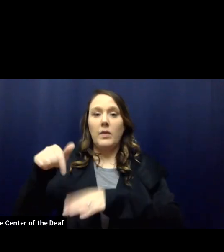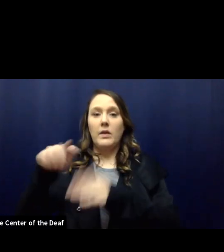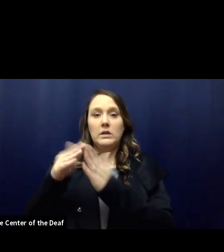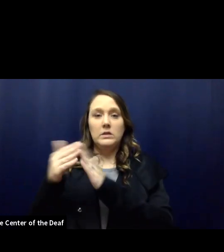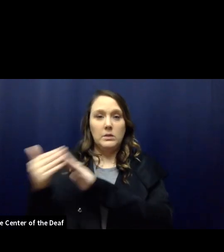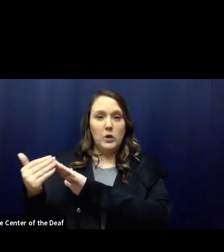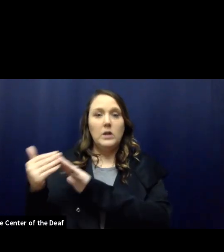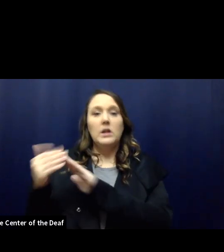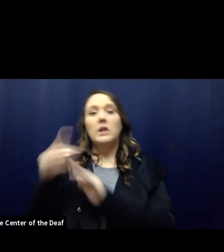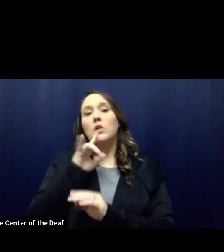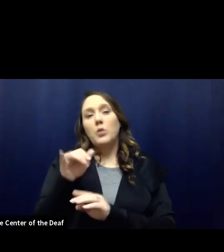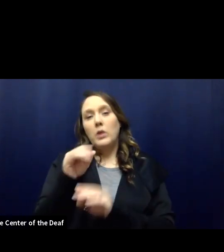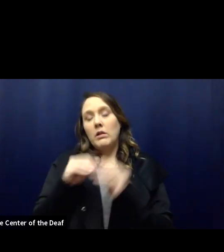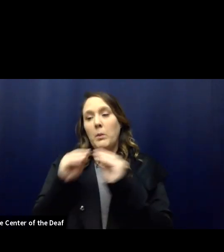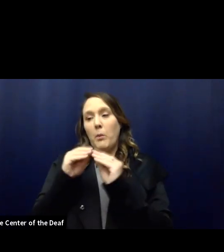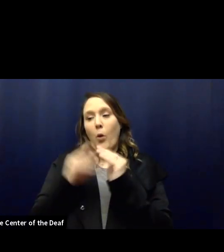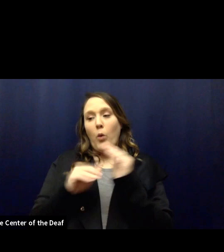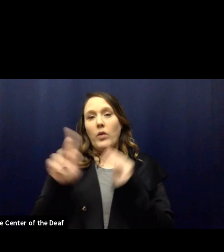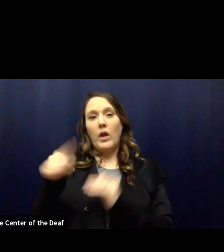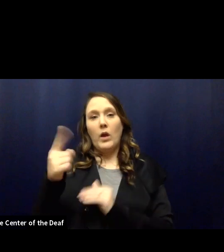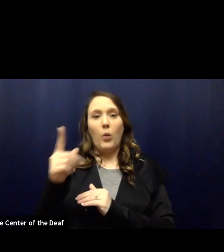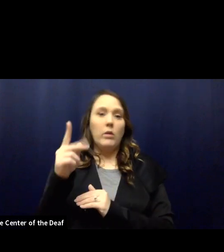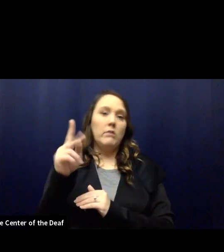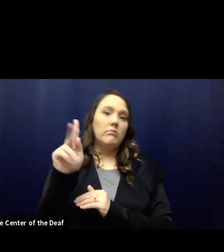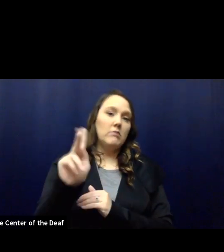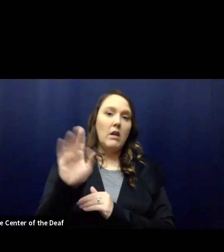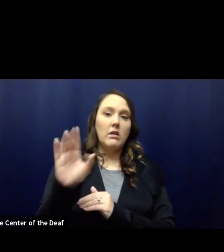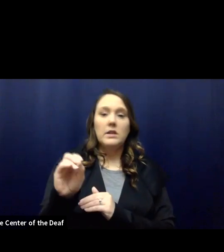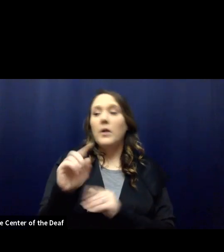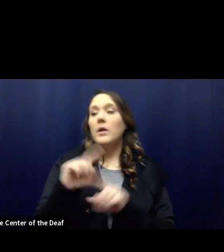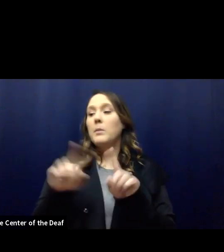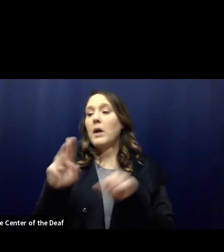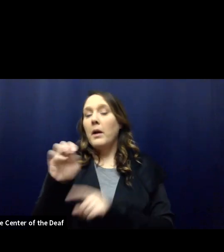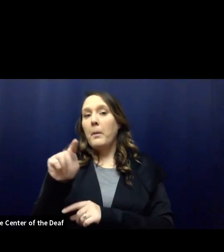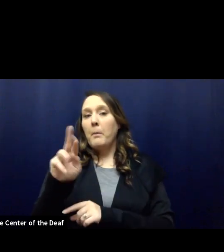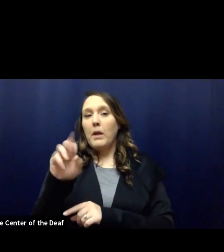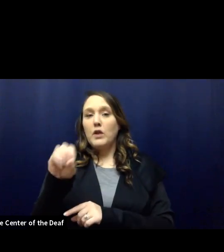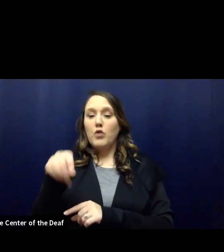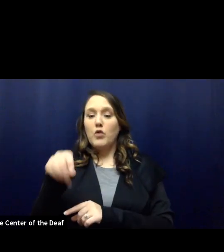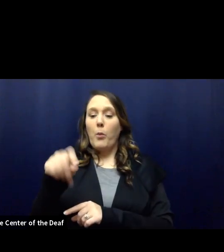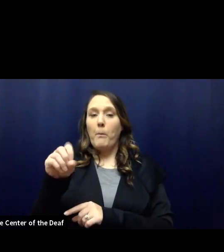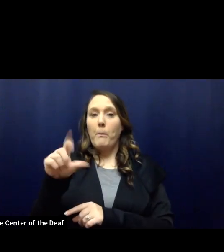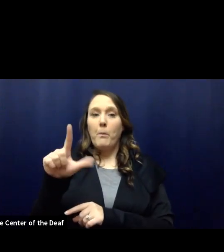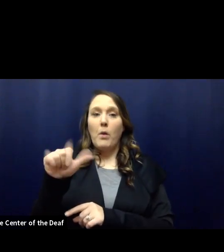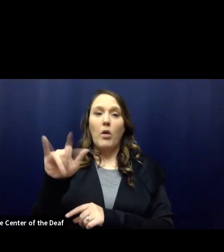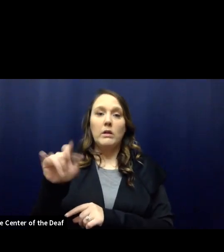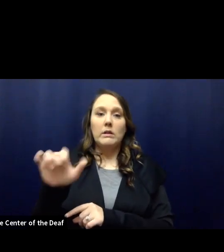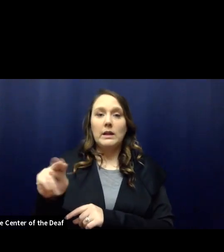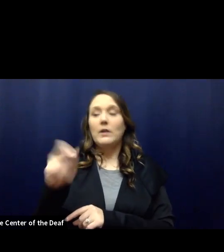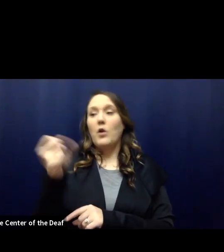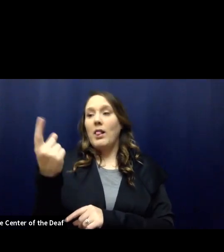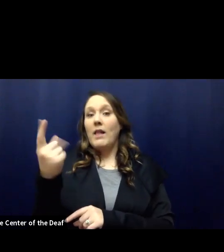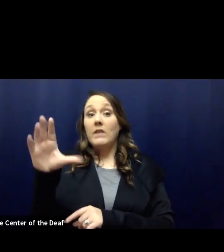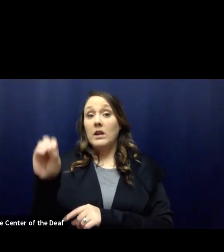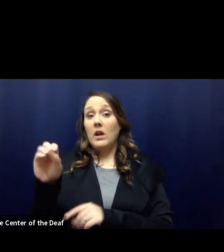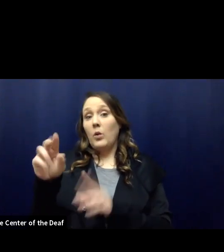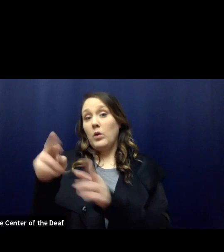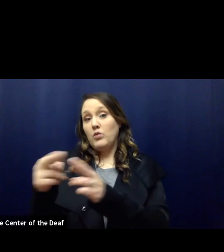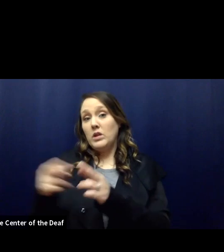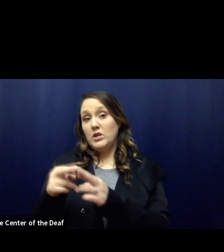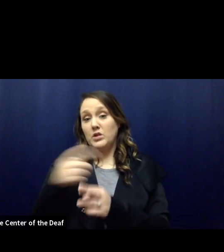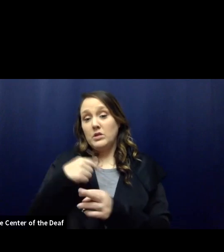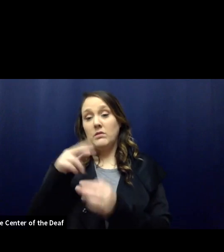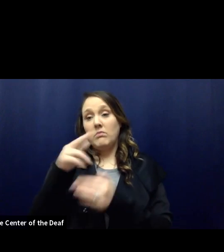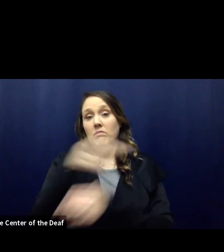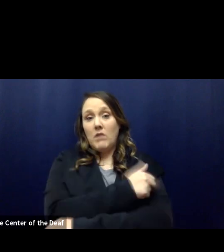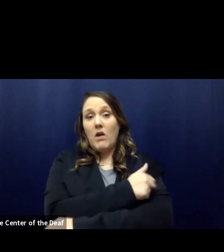talking about the metropolitan Knoxville or the 11 county regions that the hospital systems serve.